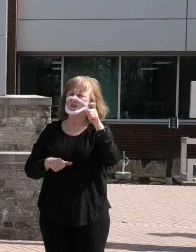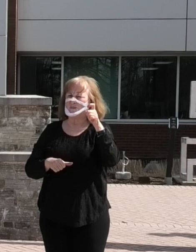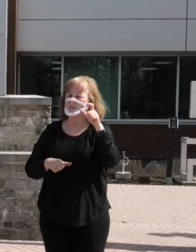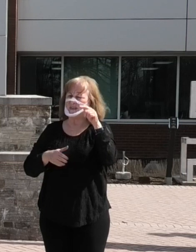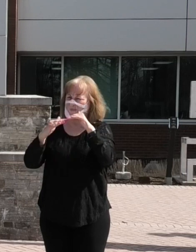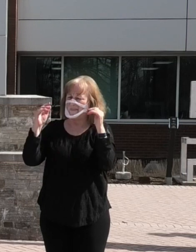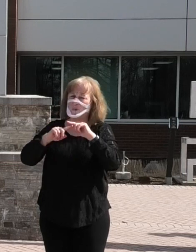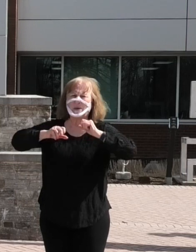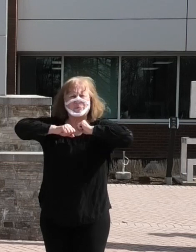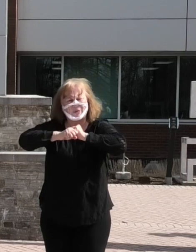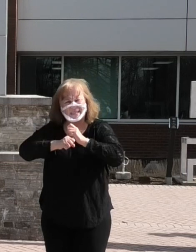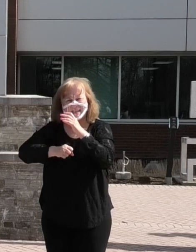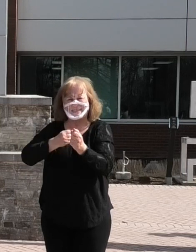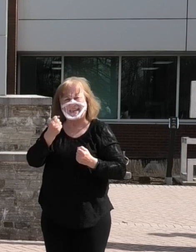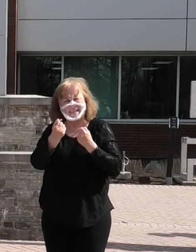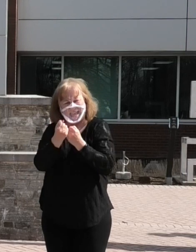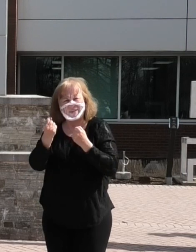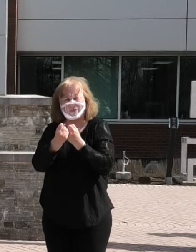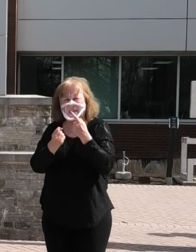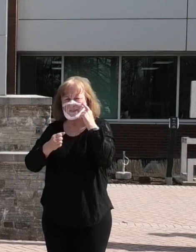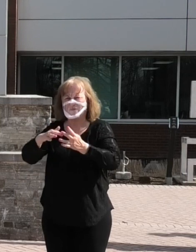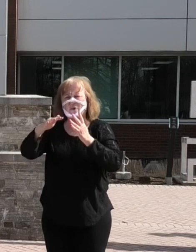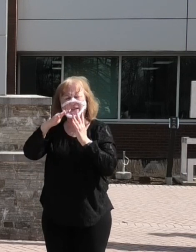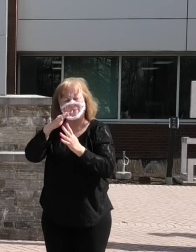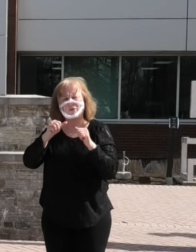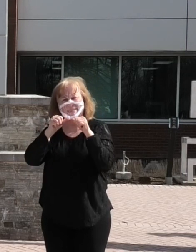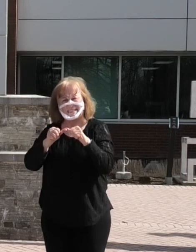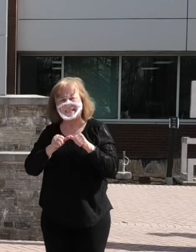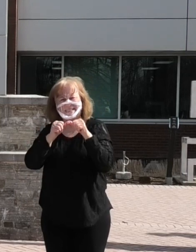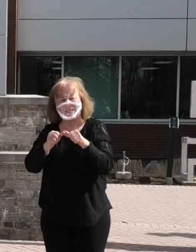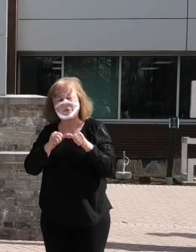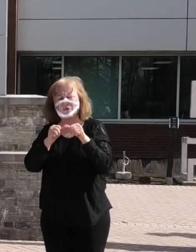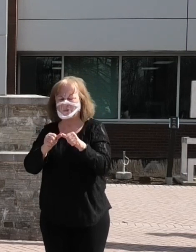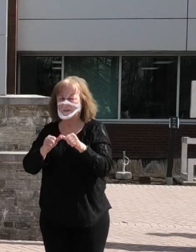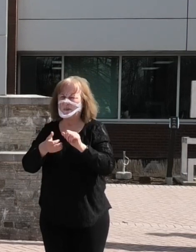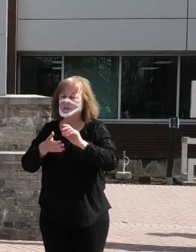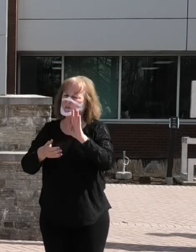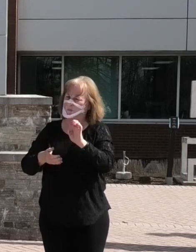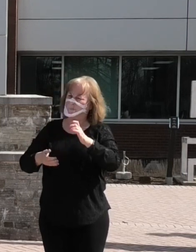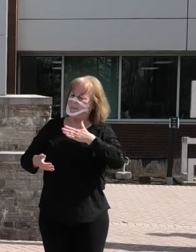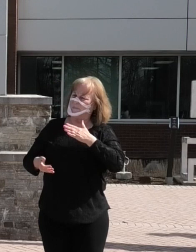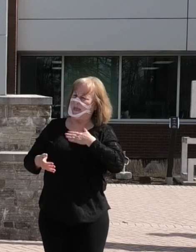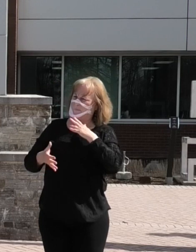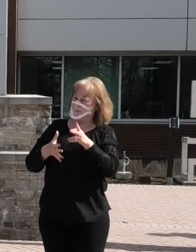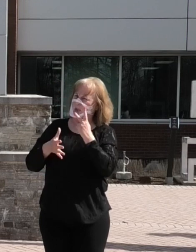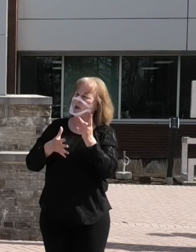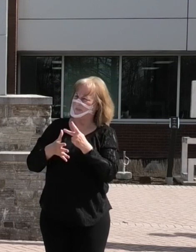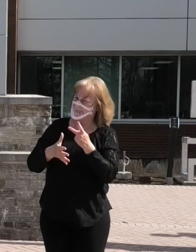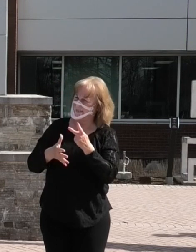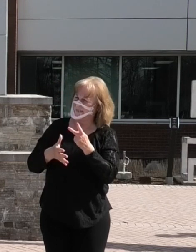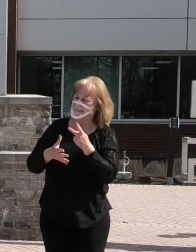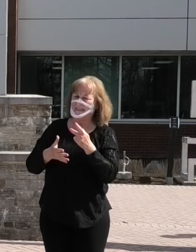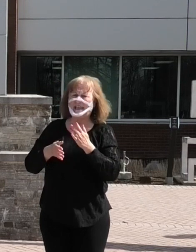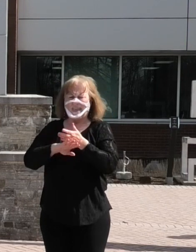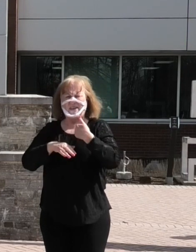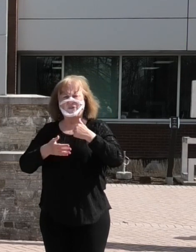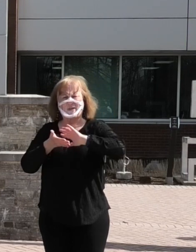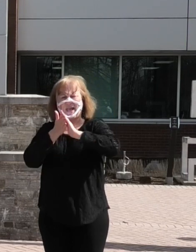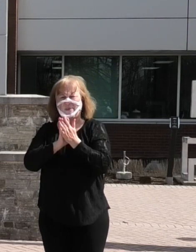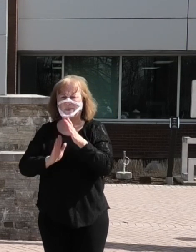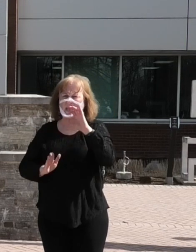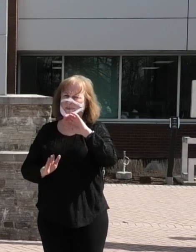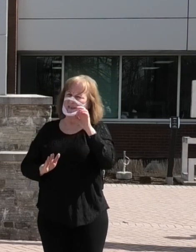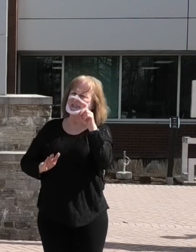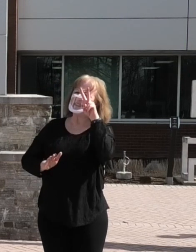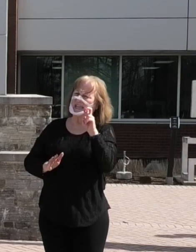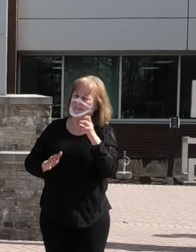but protecting and advocating for immigrants continued to be a priority. Since becoming county executive, we've